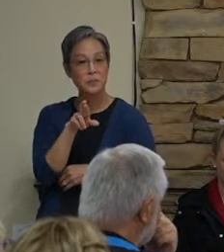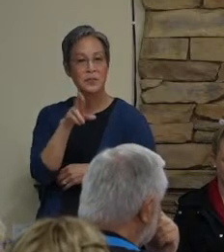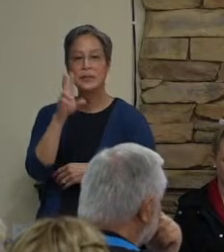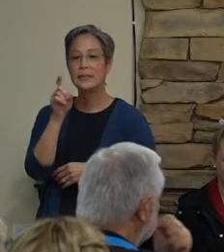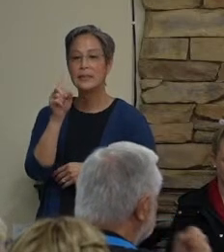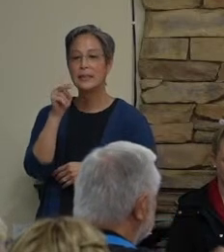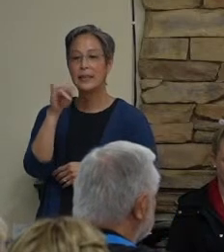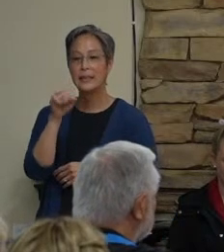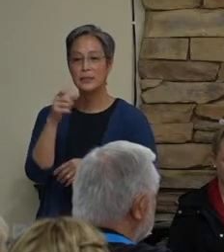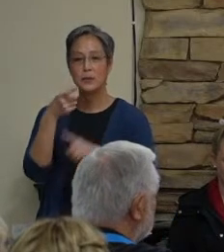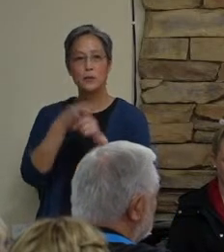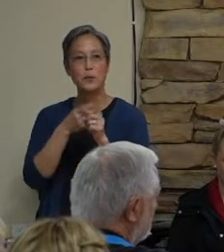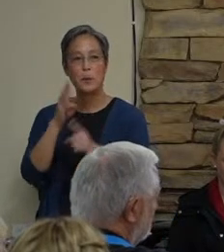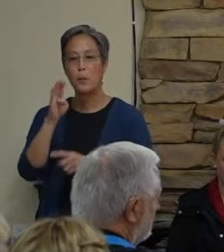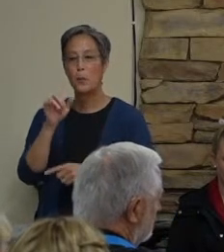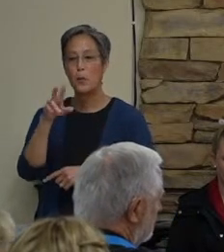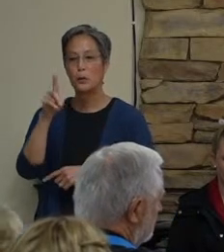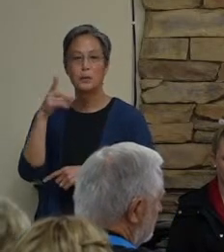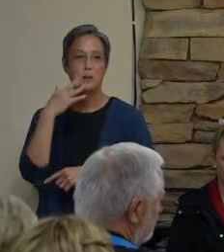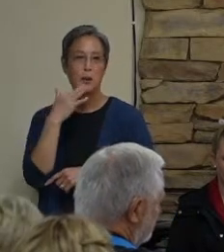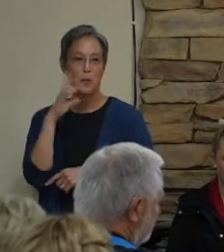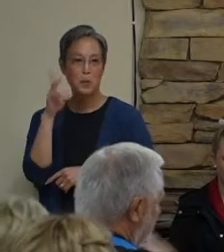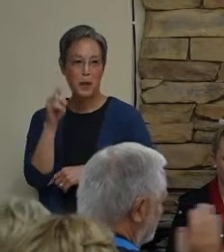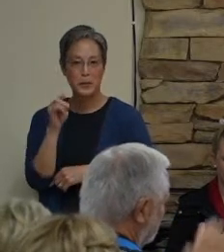Dennis Lewis from Boulder, Colorado.